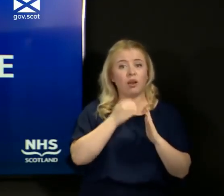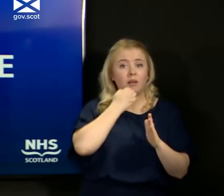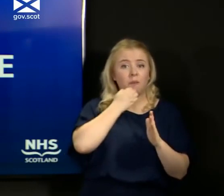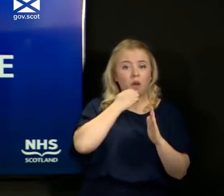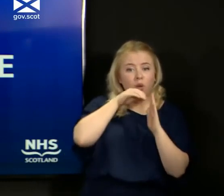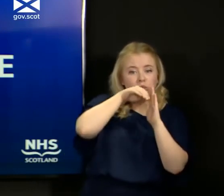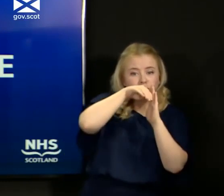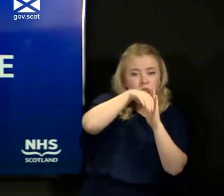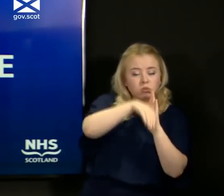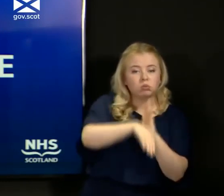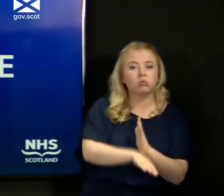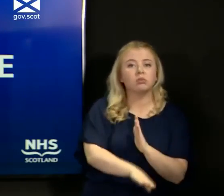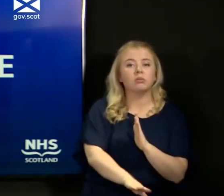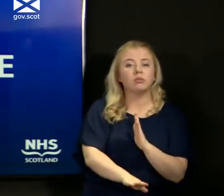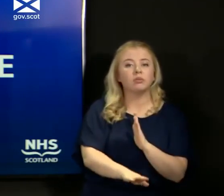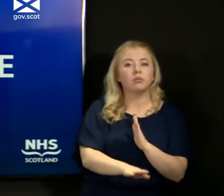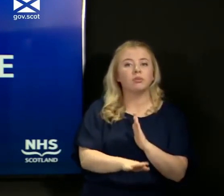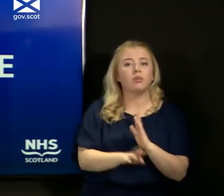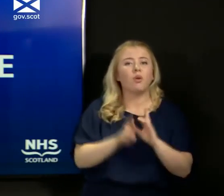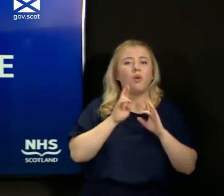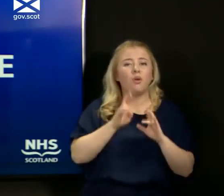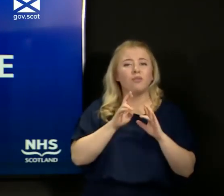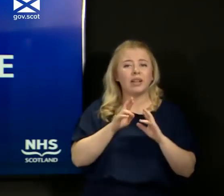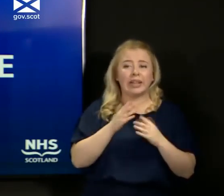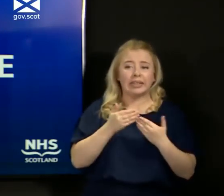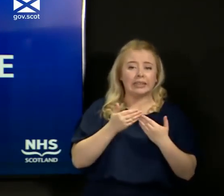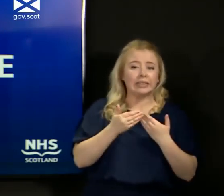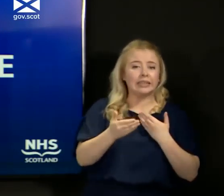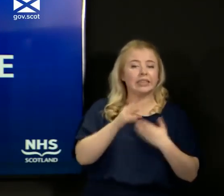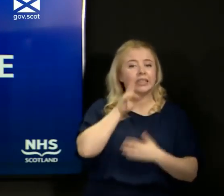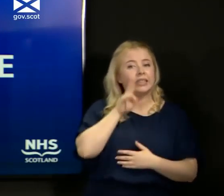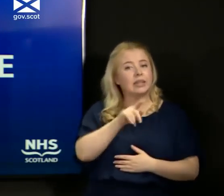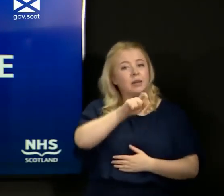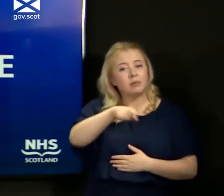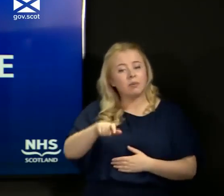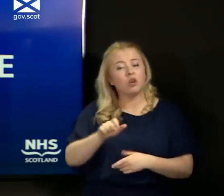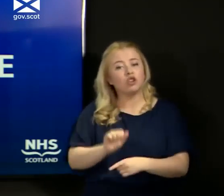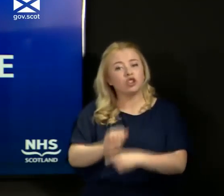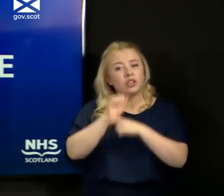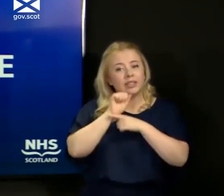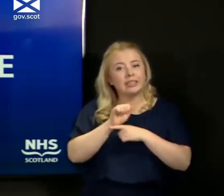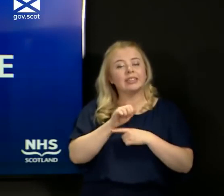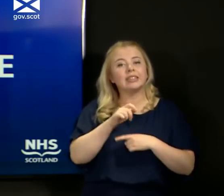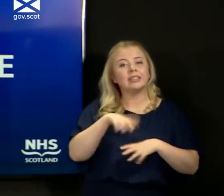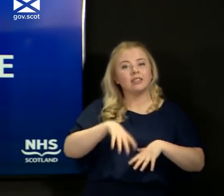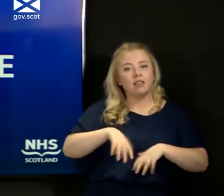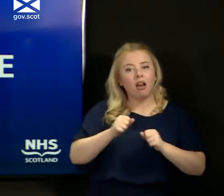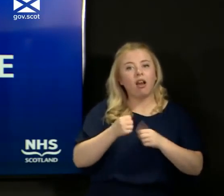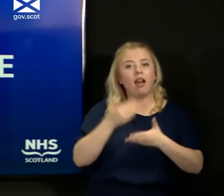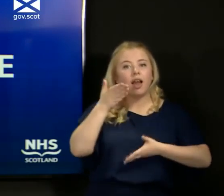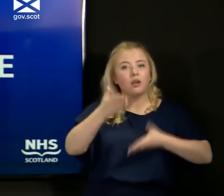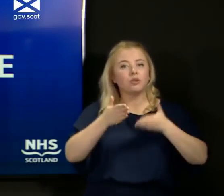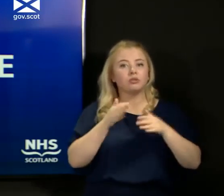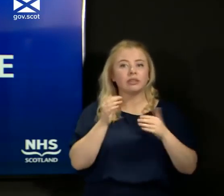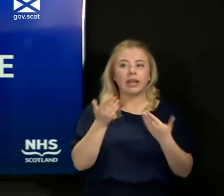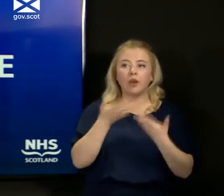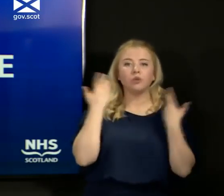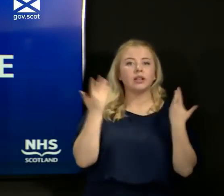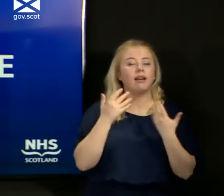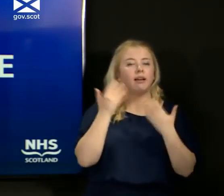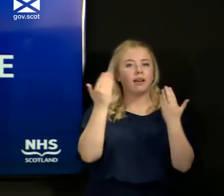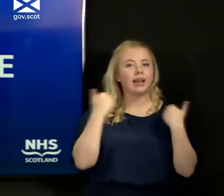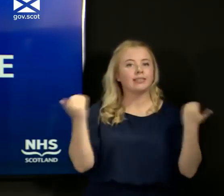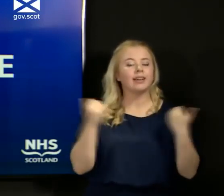and that over the kind of coming weeks, not only will we start to see people who are shielding able to spend more time outside to